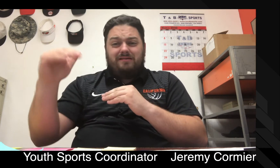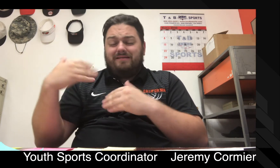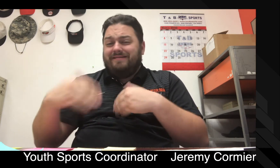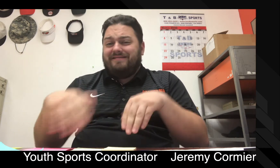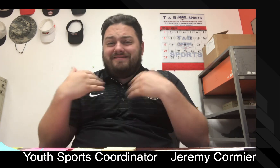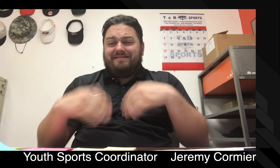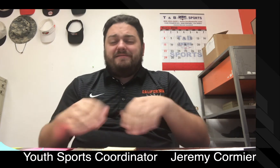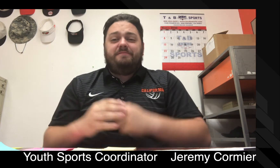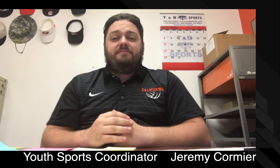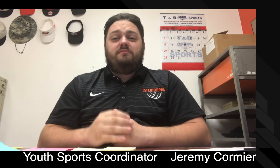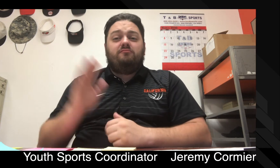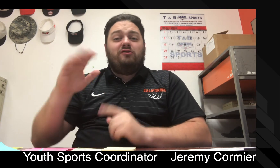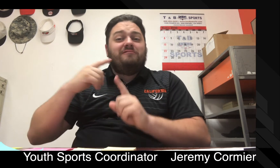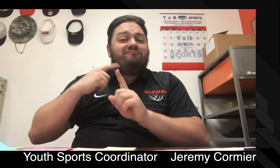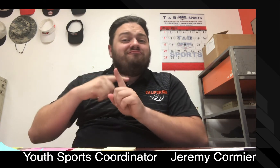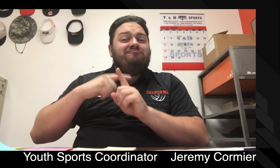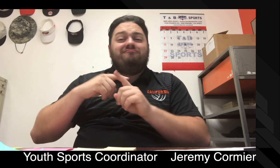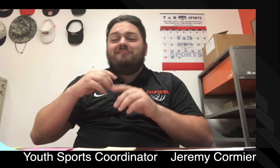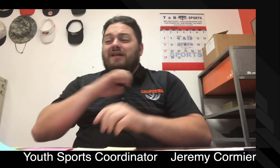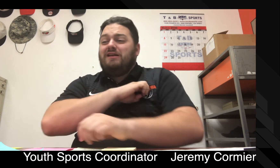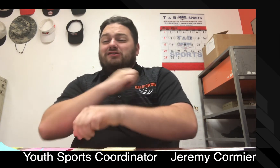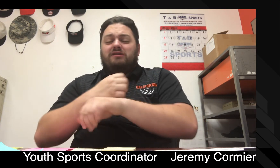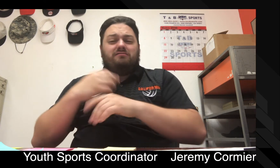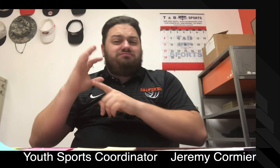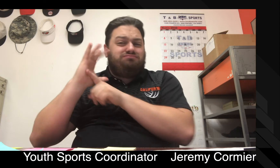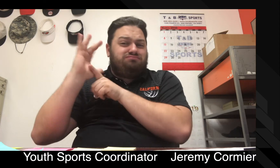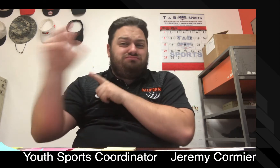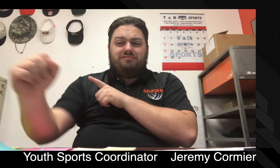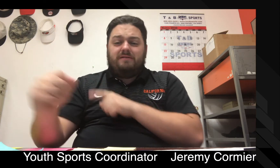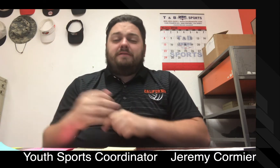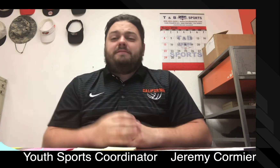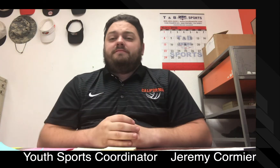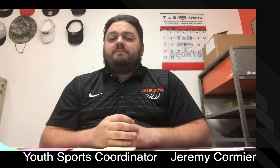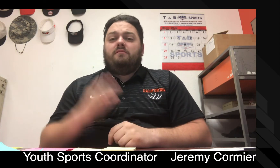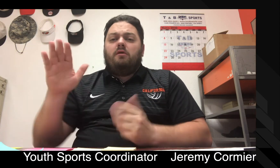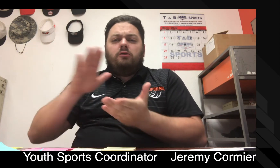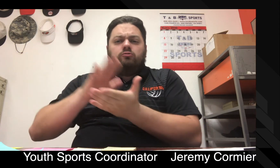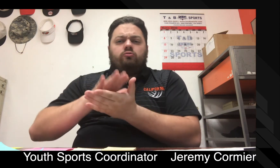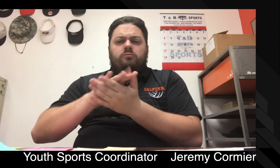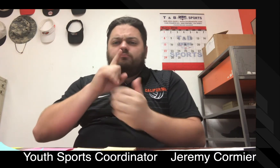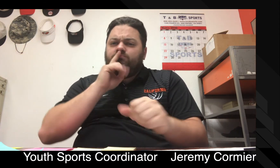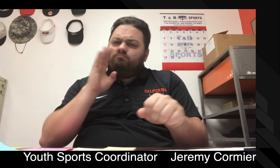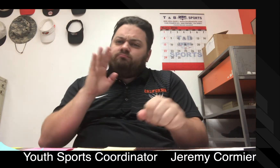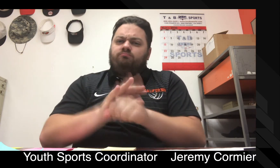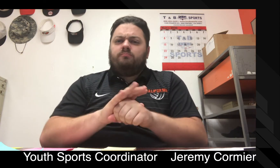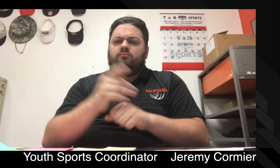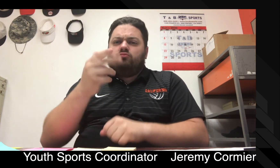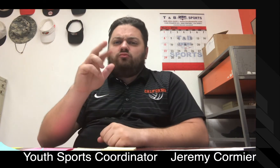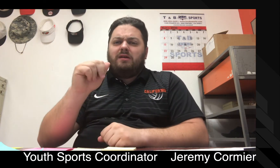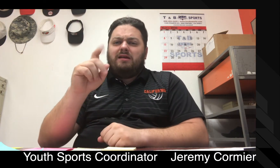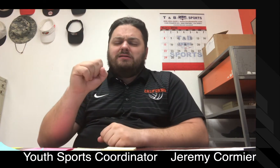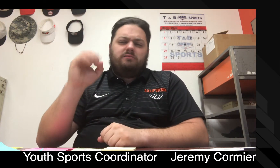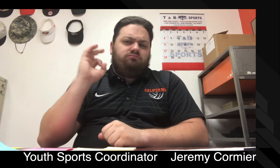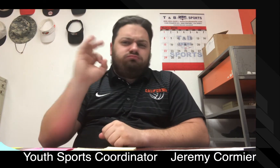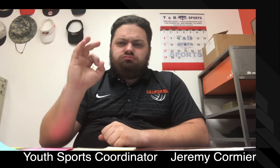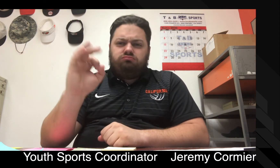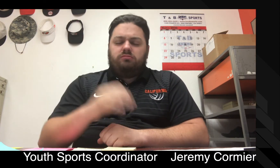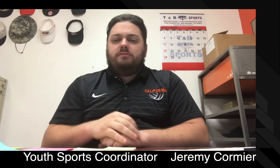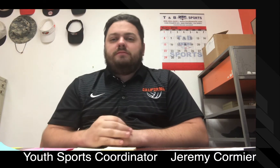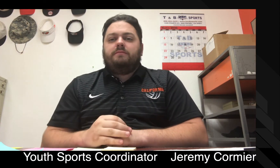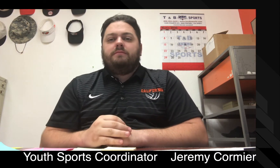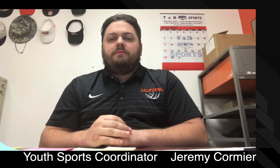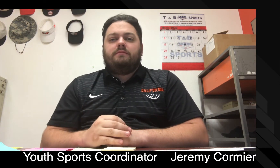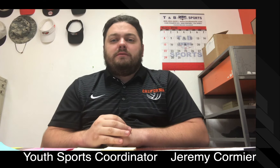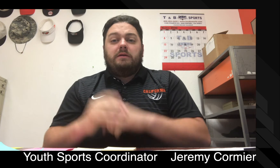Her leadership, excessive, positive energy is outstanding. Academic commitment